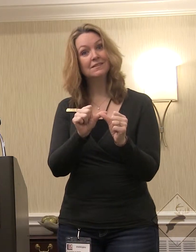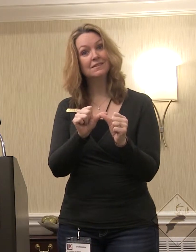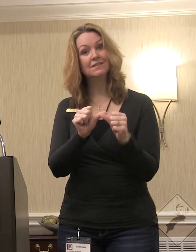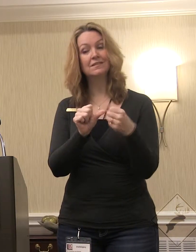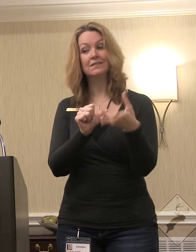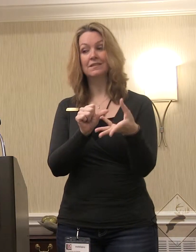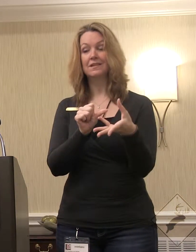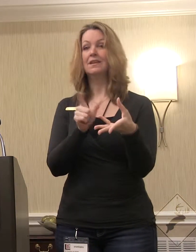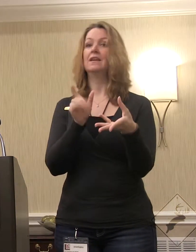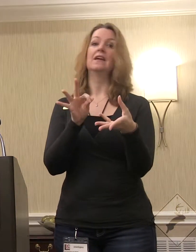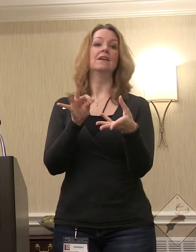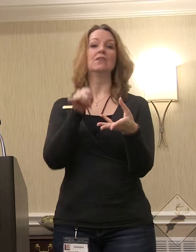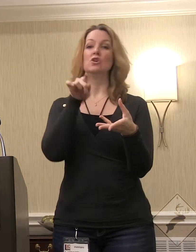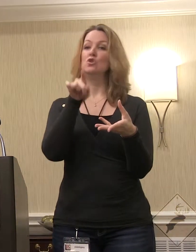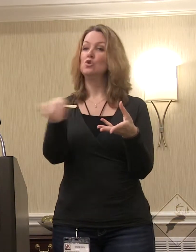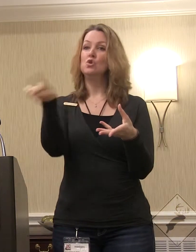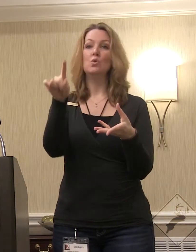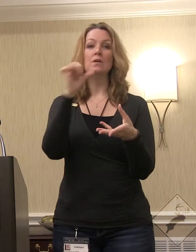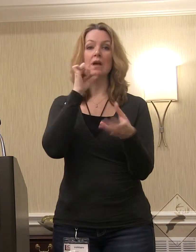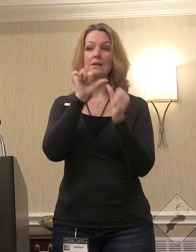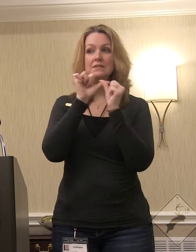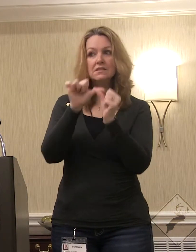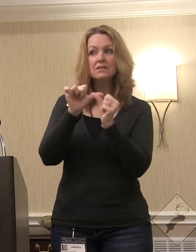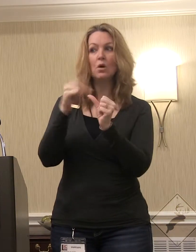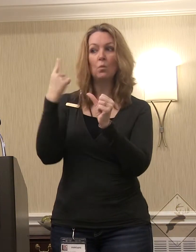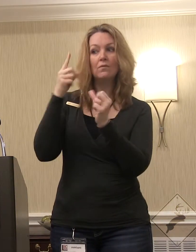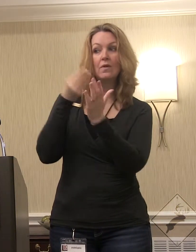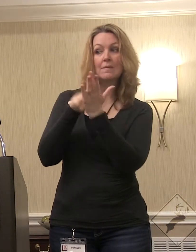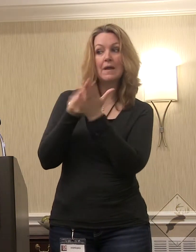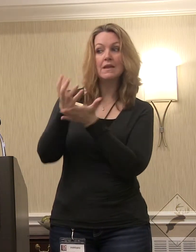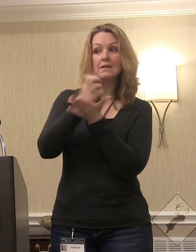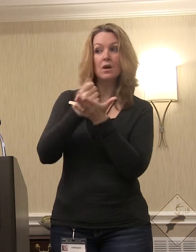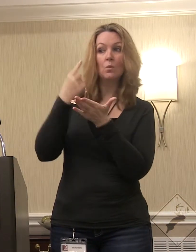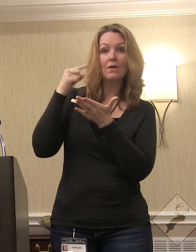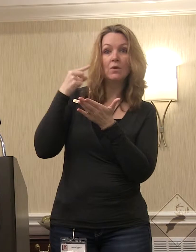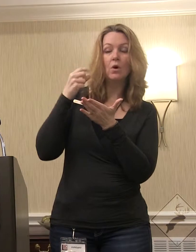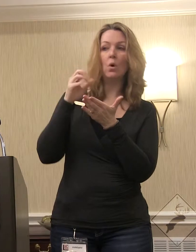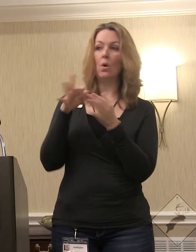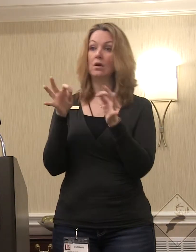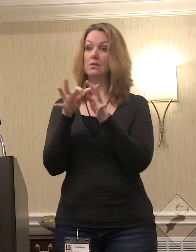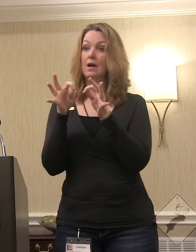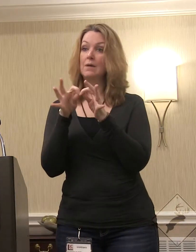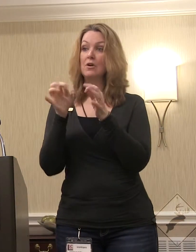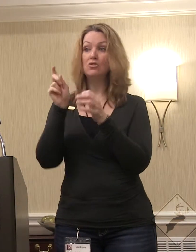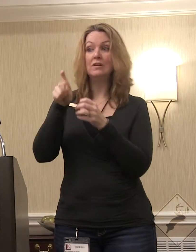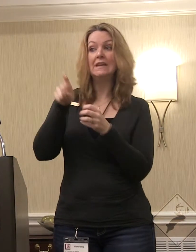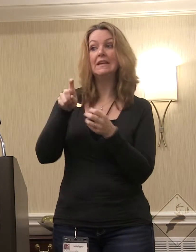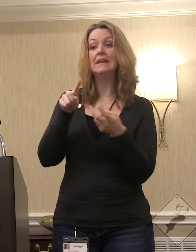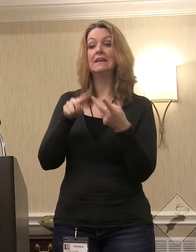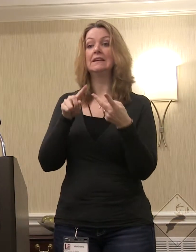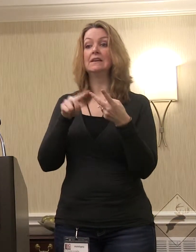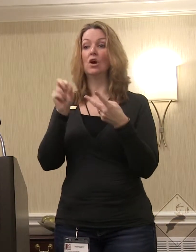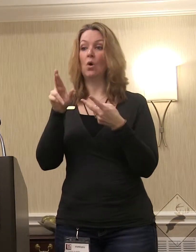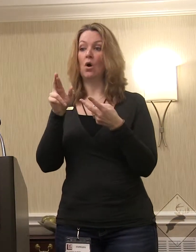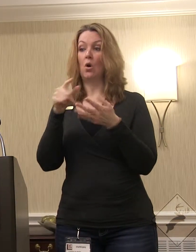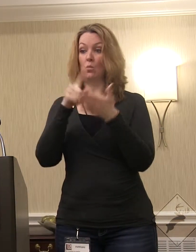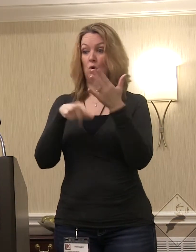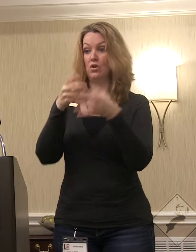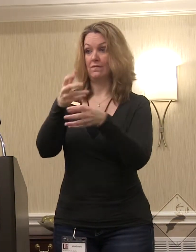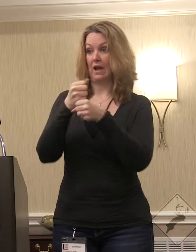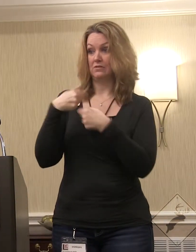If you are not consistent in what you're raising money for, or the dollar figures you're raising, or how much you've received to